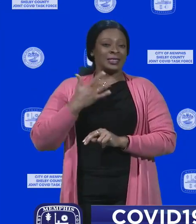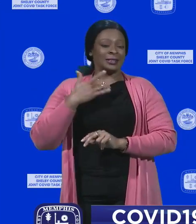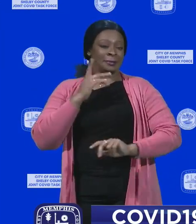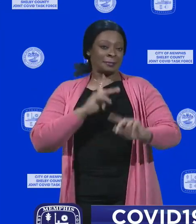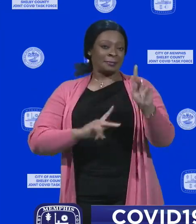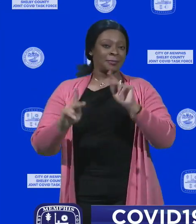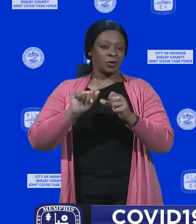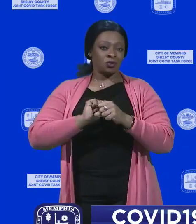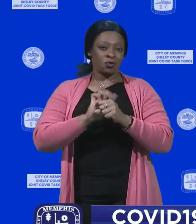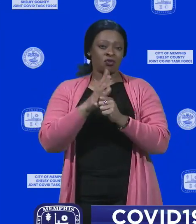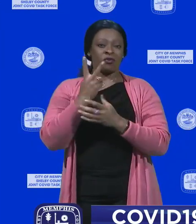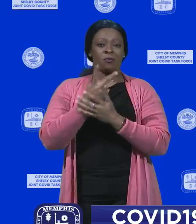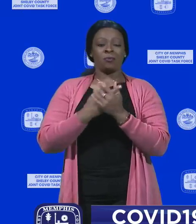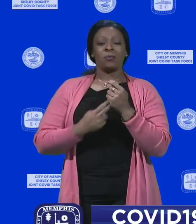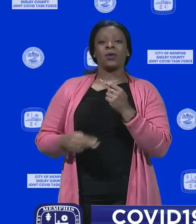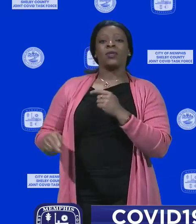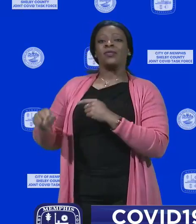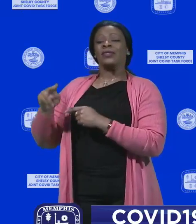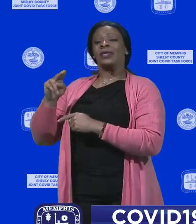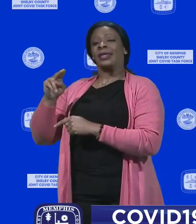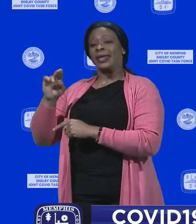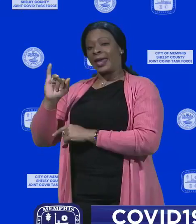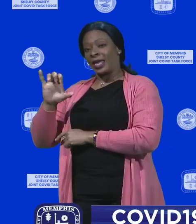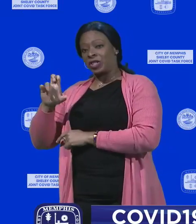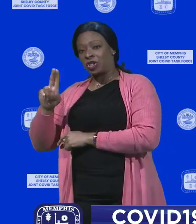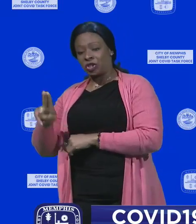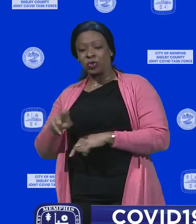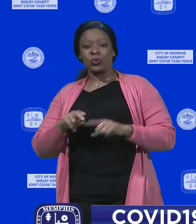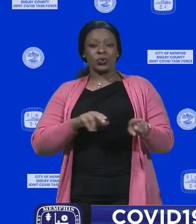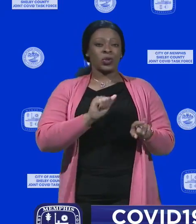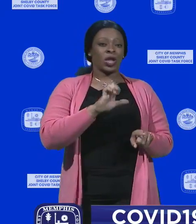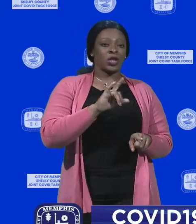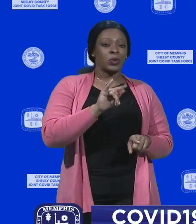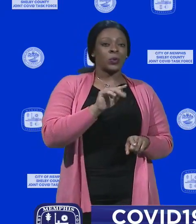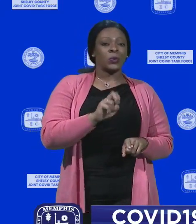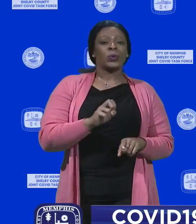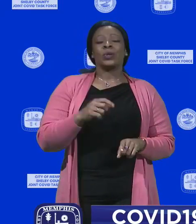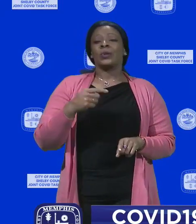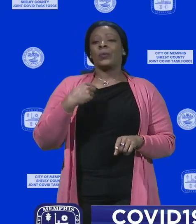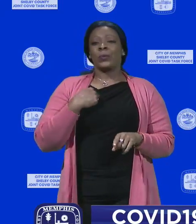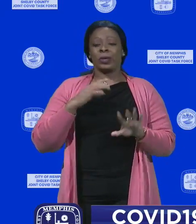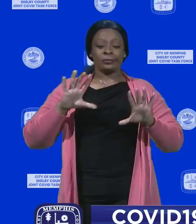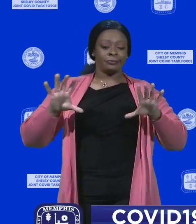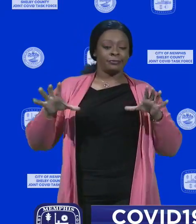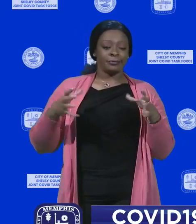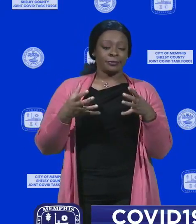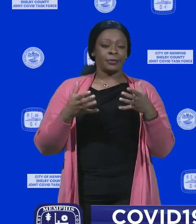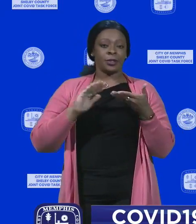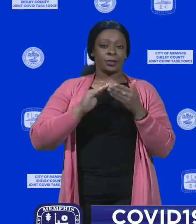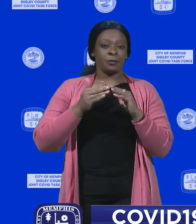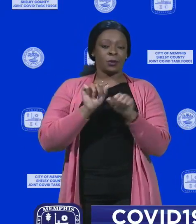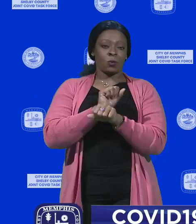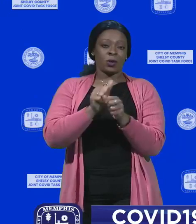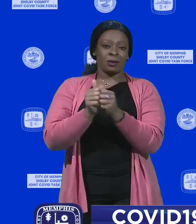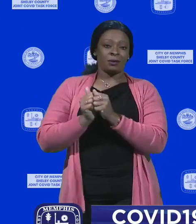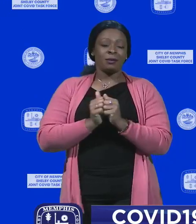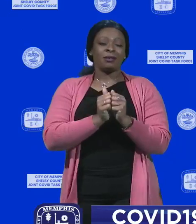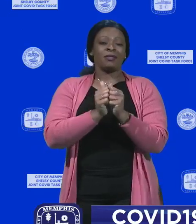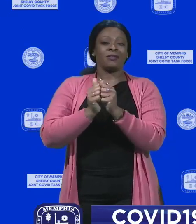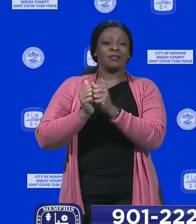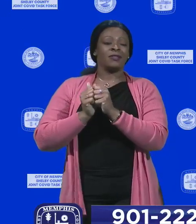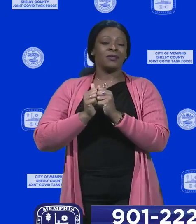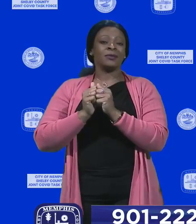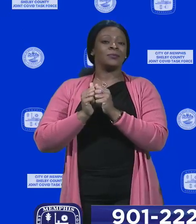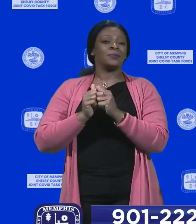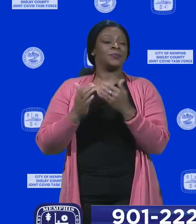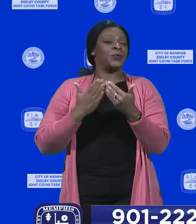folks with COVID, both in the acute setting and the ICU setting. We came together as a community,